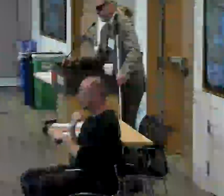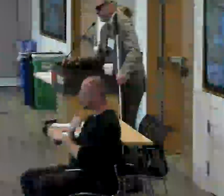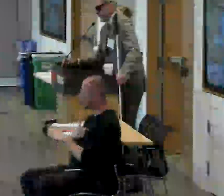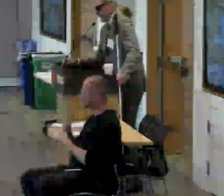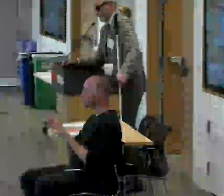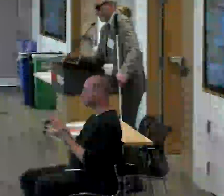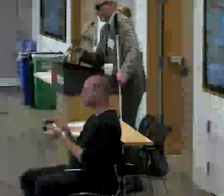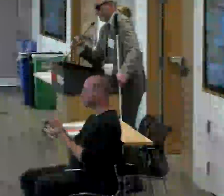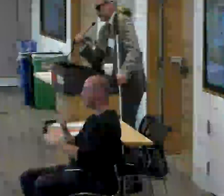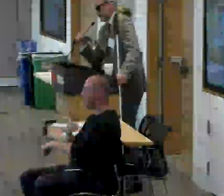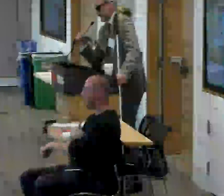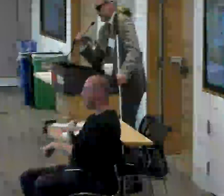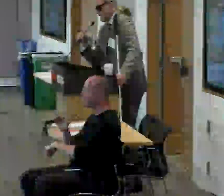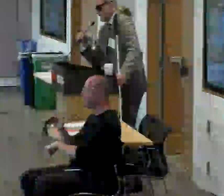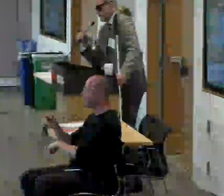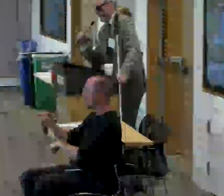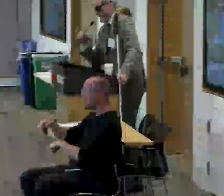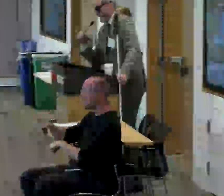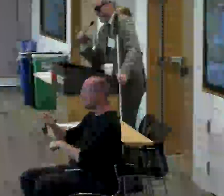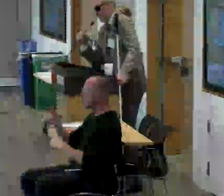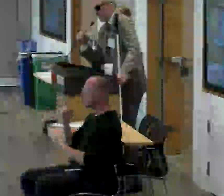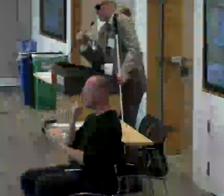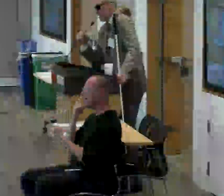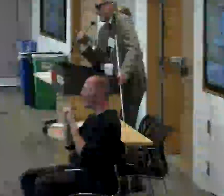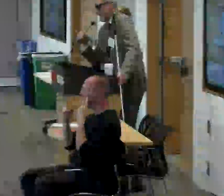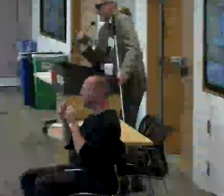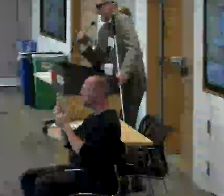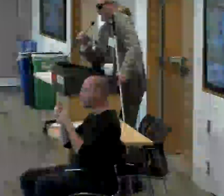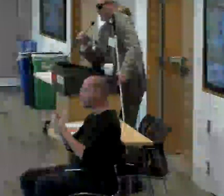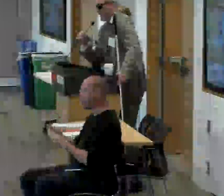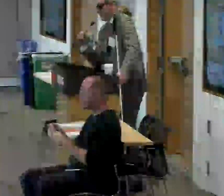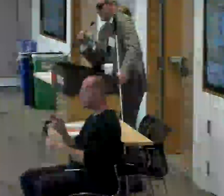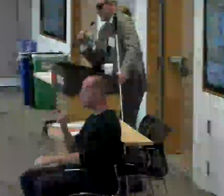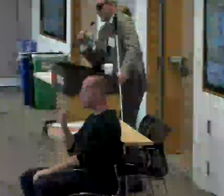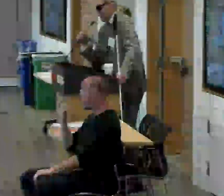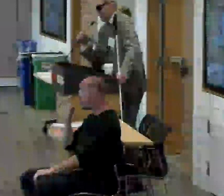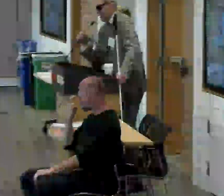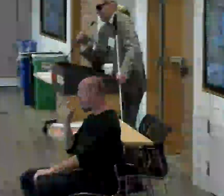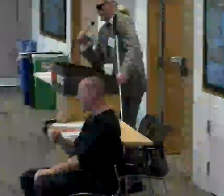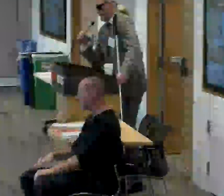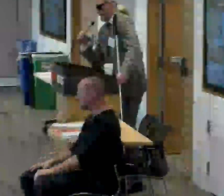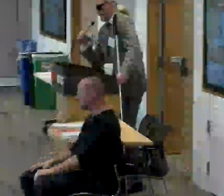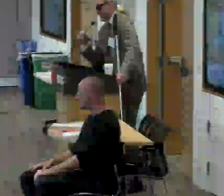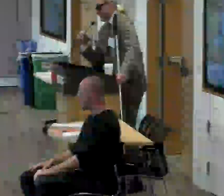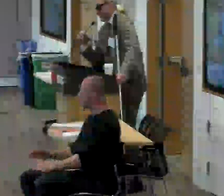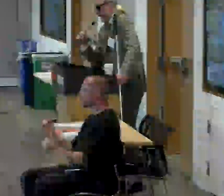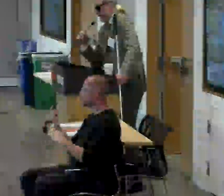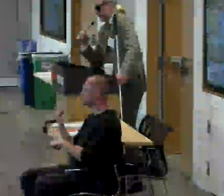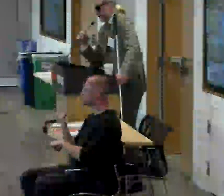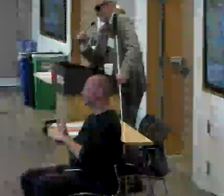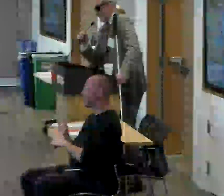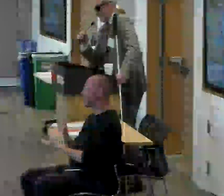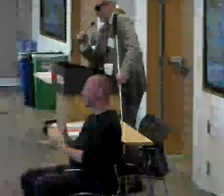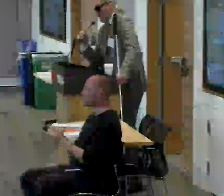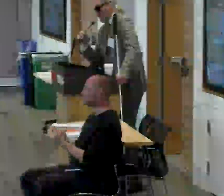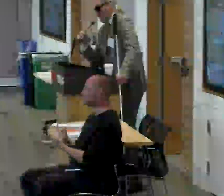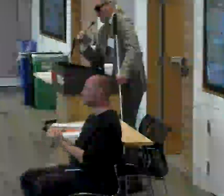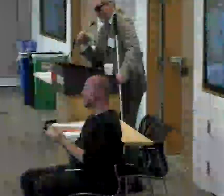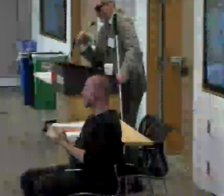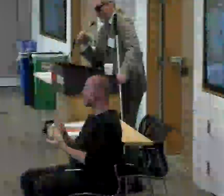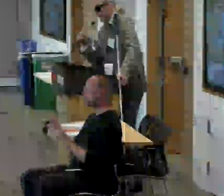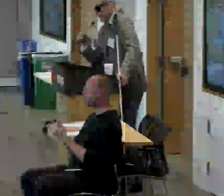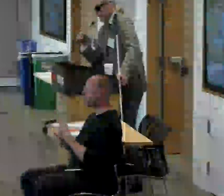with people who have visual impairments and who are blind. And what we're talking about today is perhaps one of the